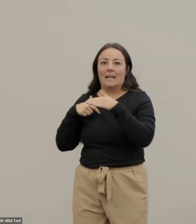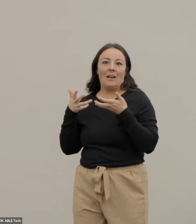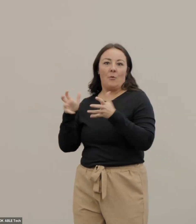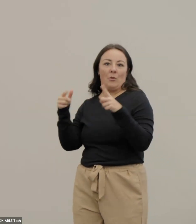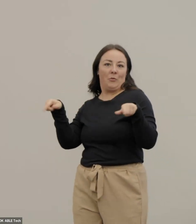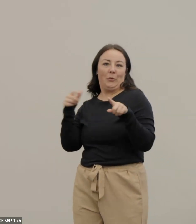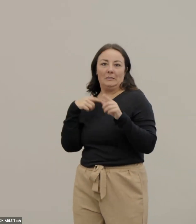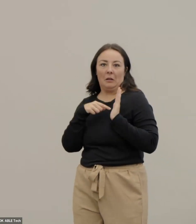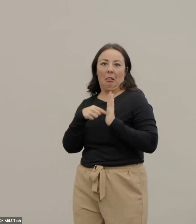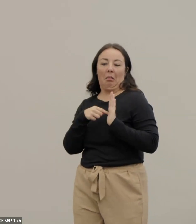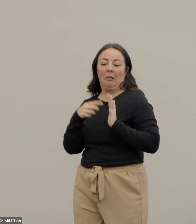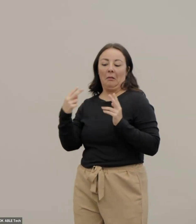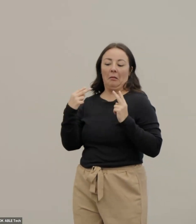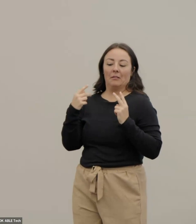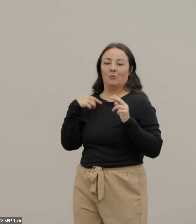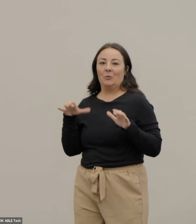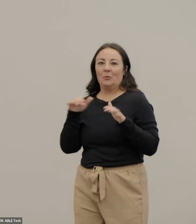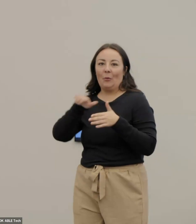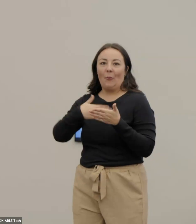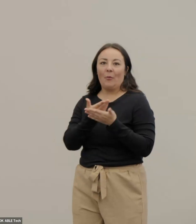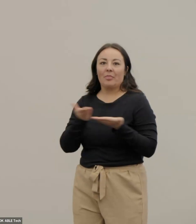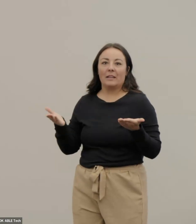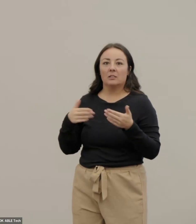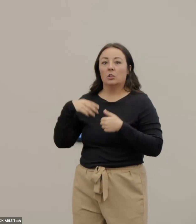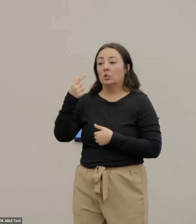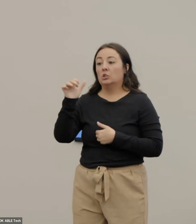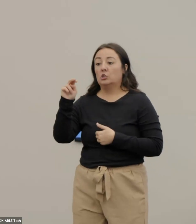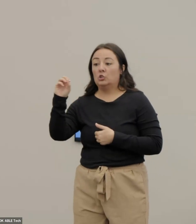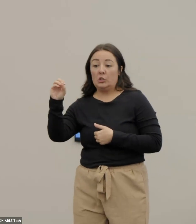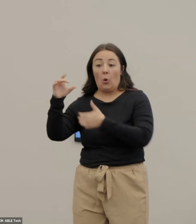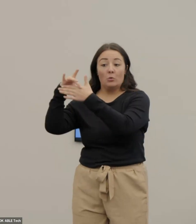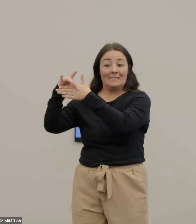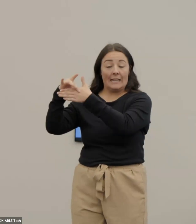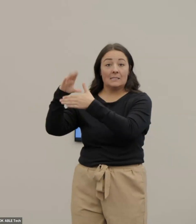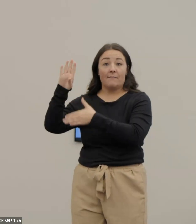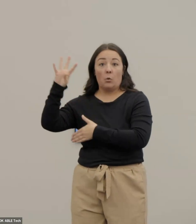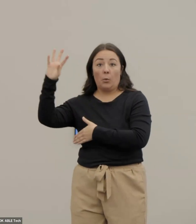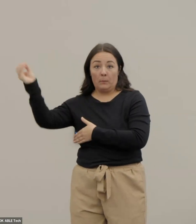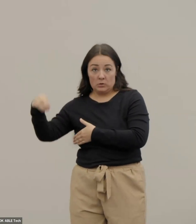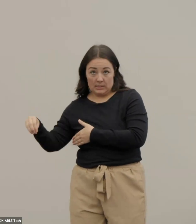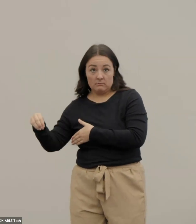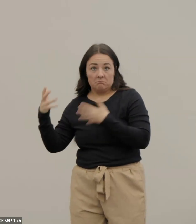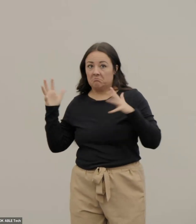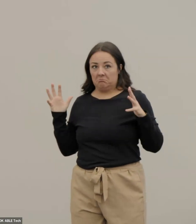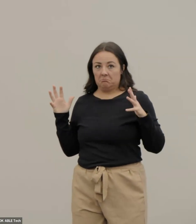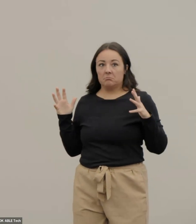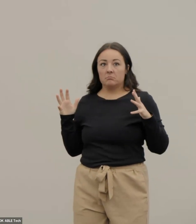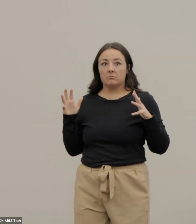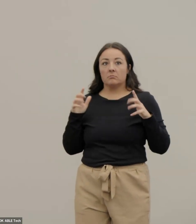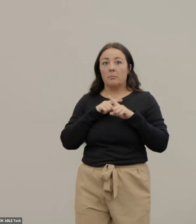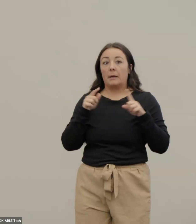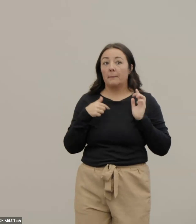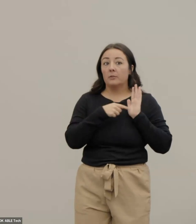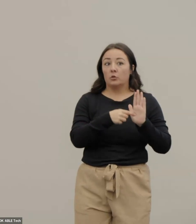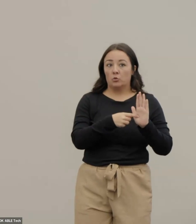whole thing. Gino's Steaks, 4%. Just going to keep it at that for now. And then all I want to show you guys, I'm going to